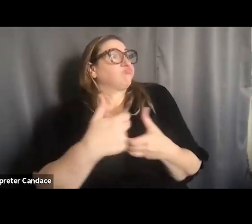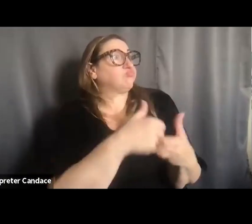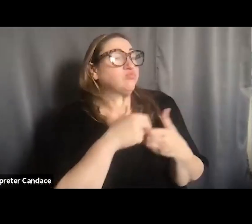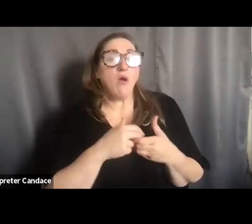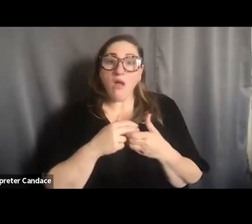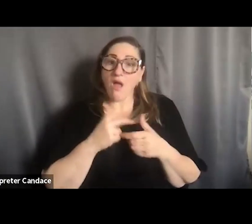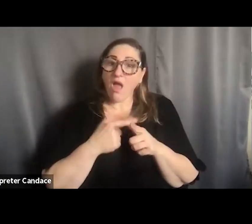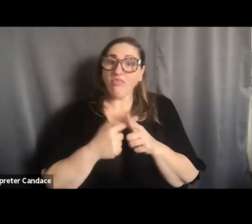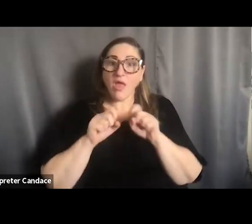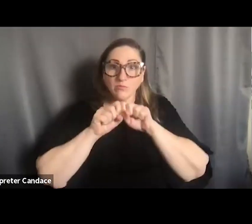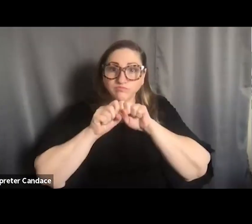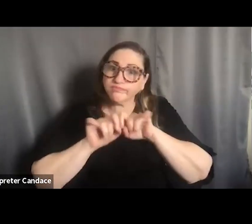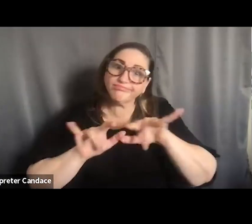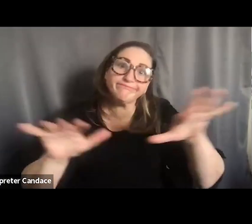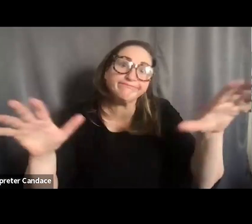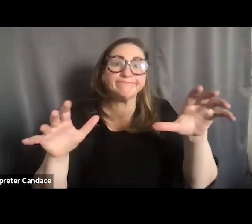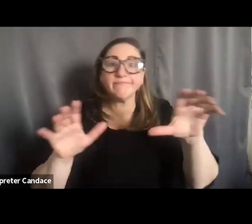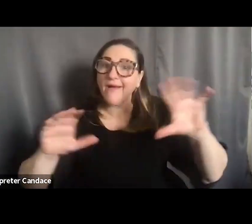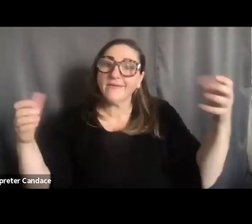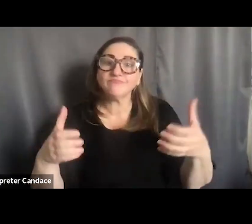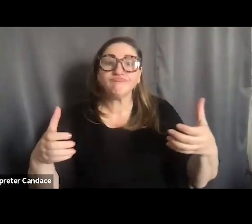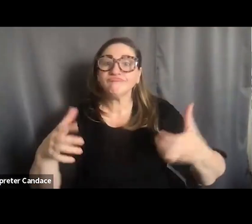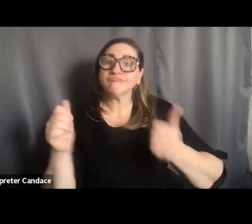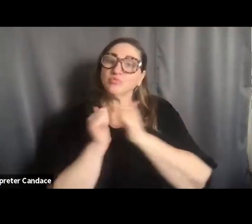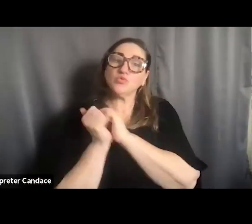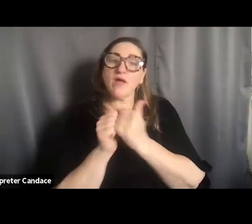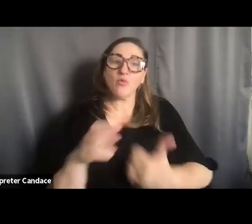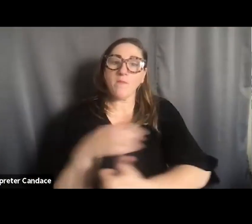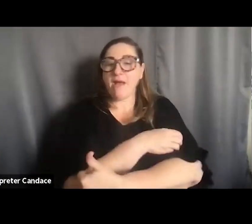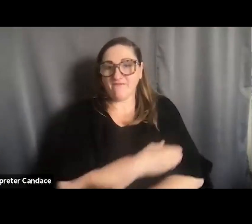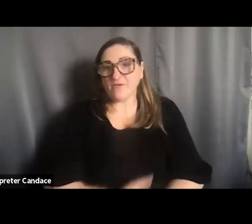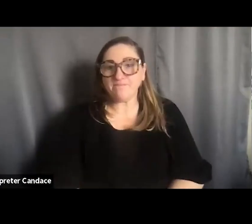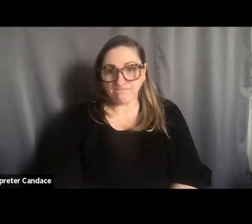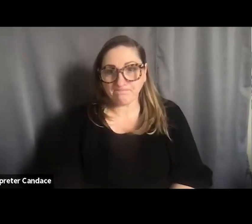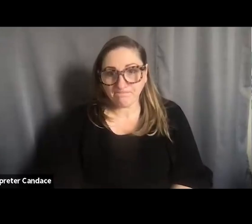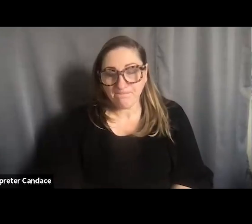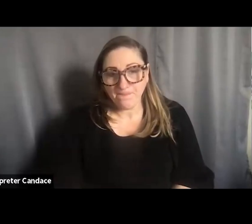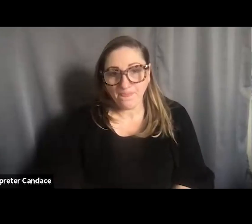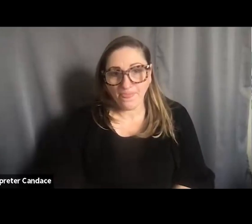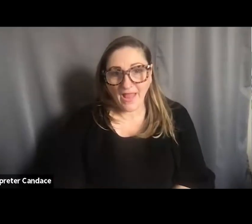question. Amir Hall, some of you might know him. And Amir said to me,